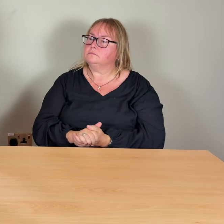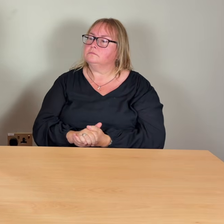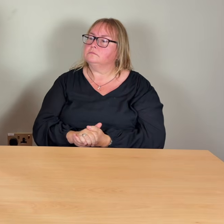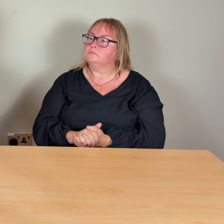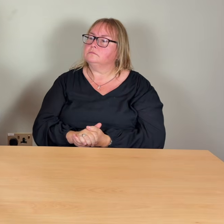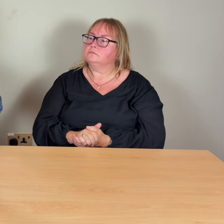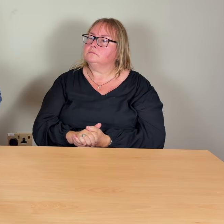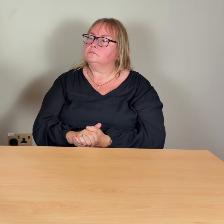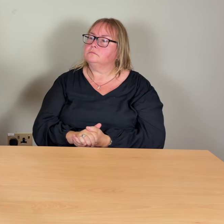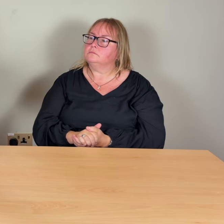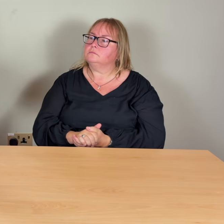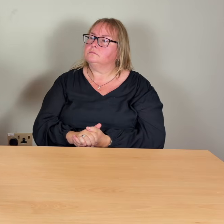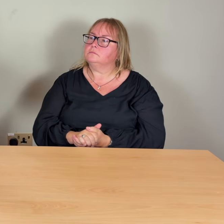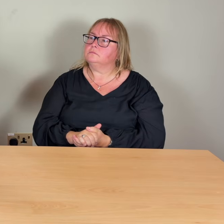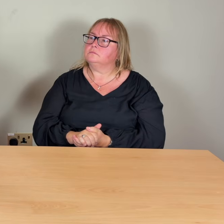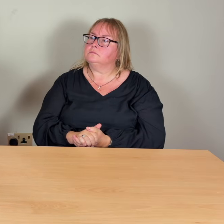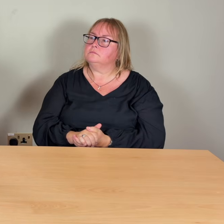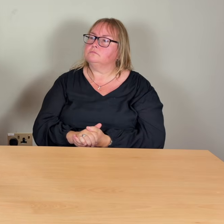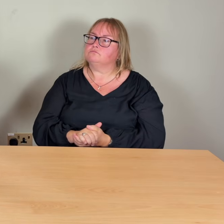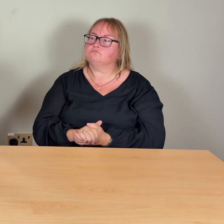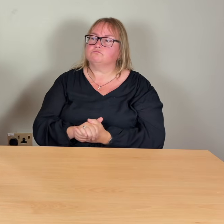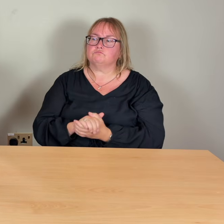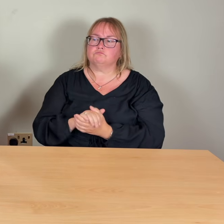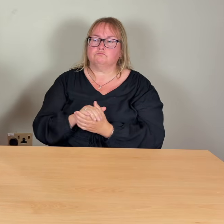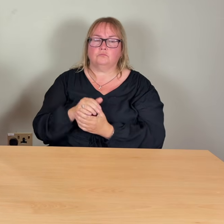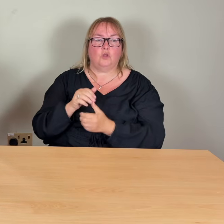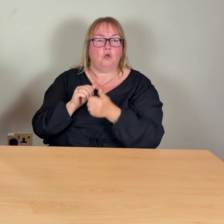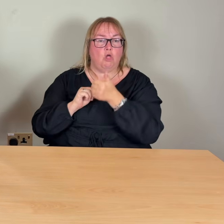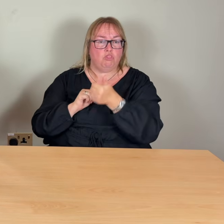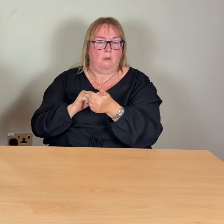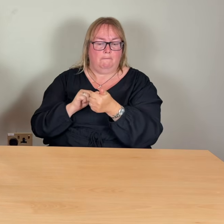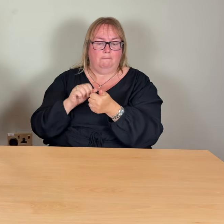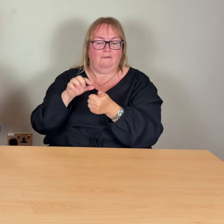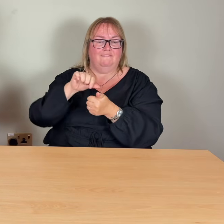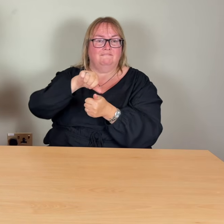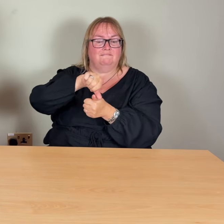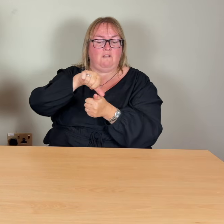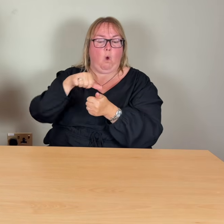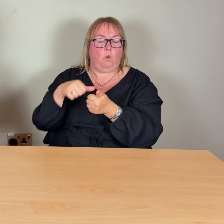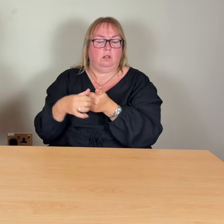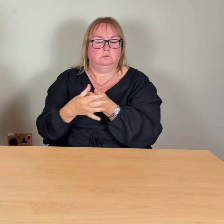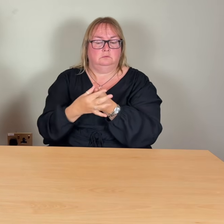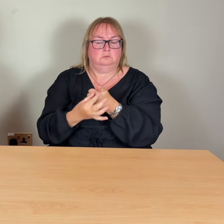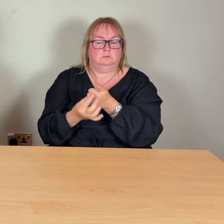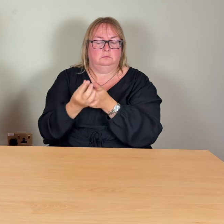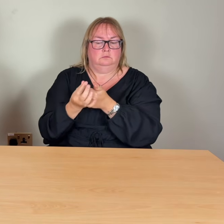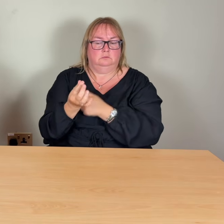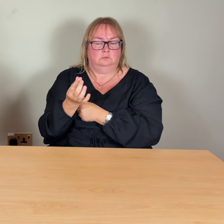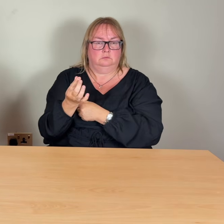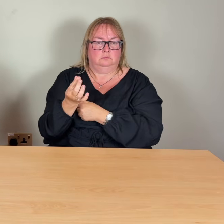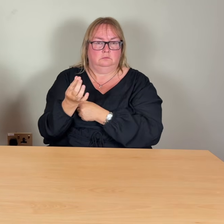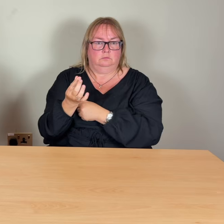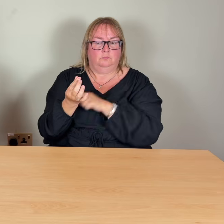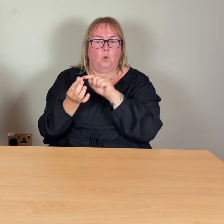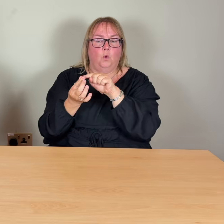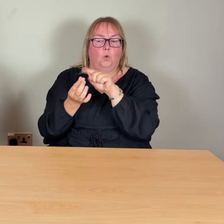What I'm going to do is bend it in half just over my thumb, like so, to create a loop.